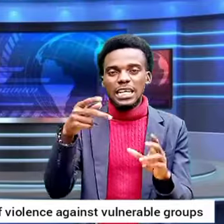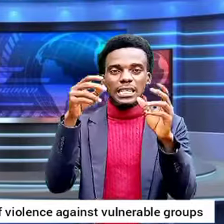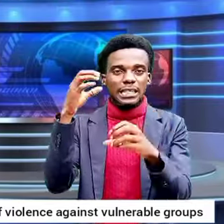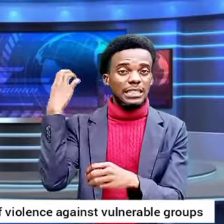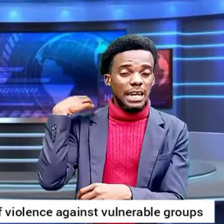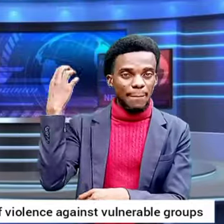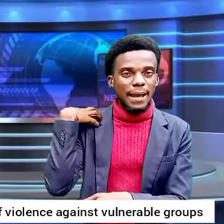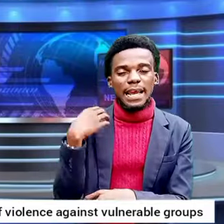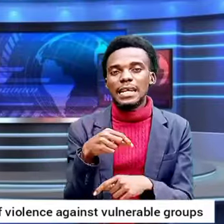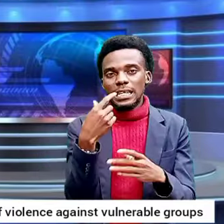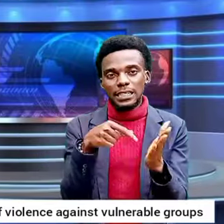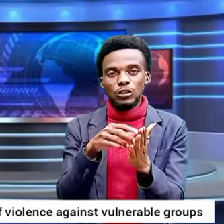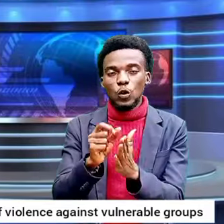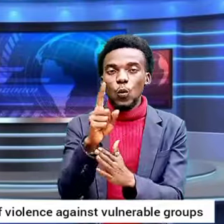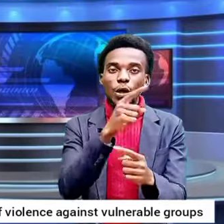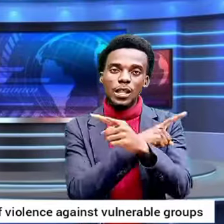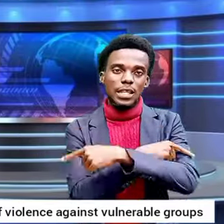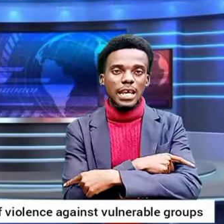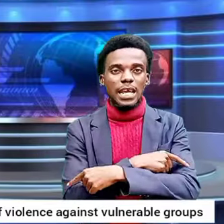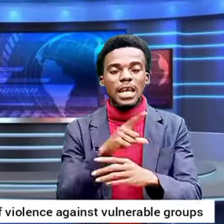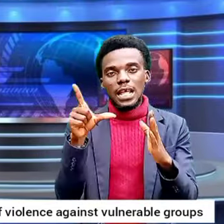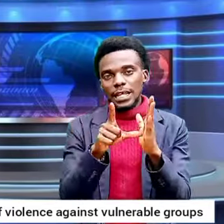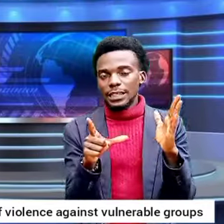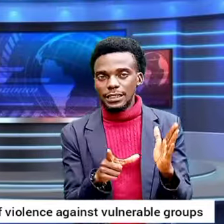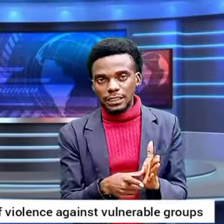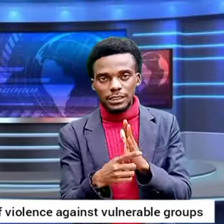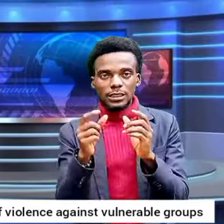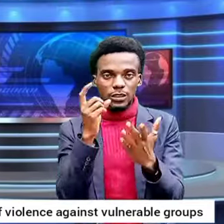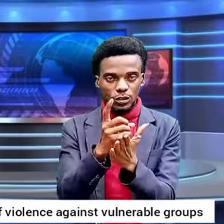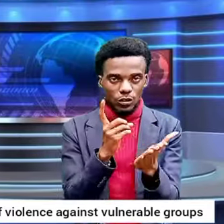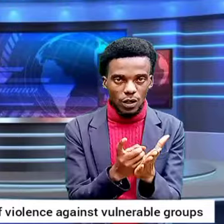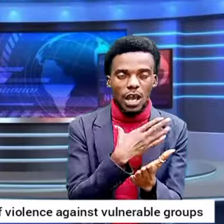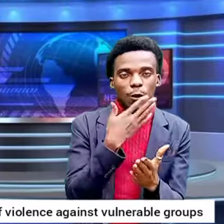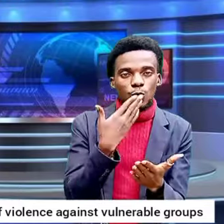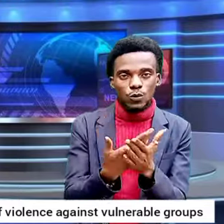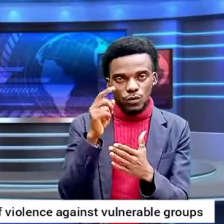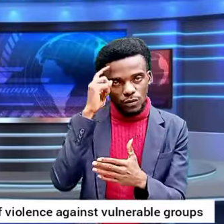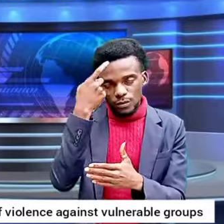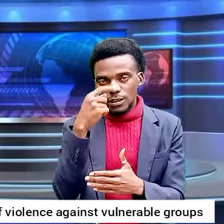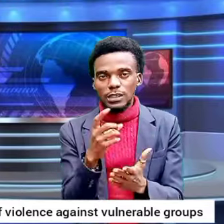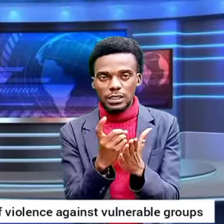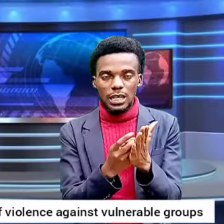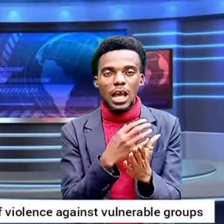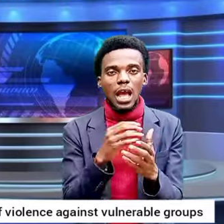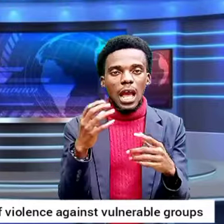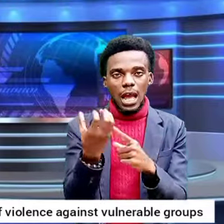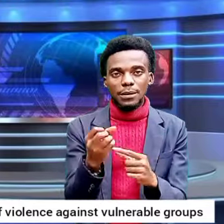one-day legislative stewardship and good governance discourse held in Osogbo on